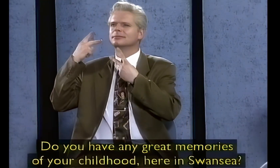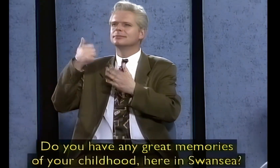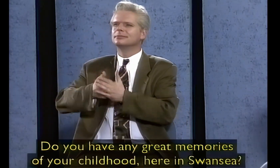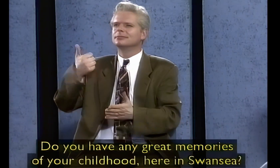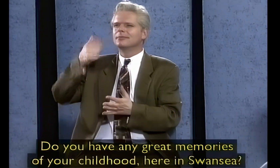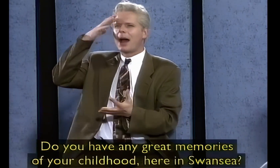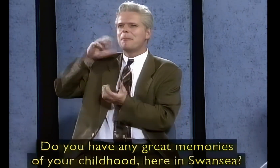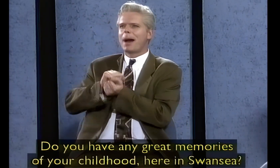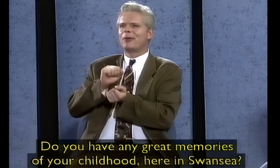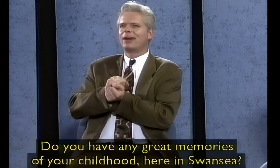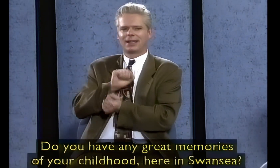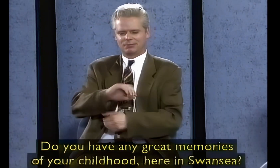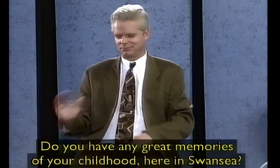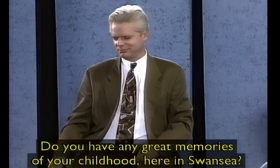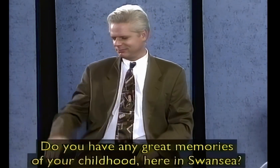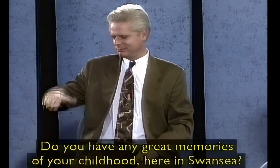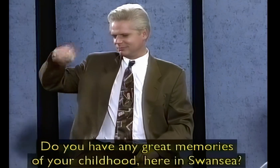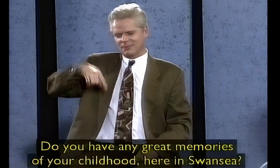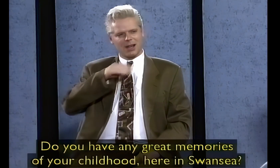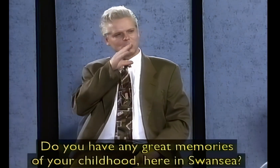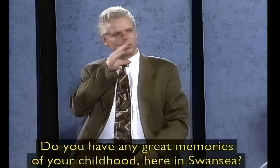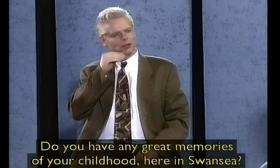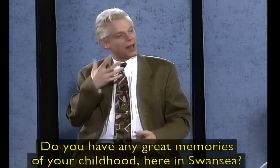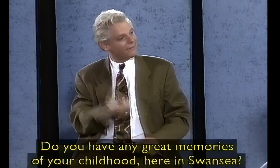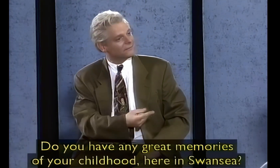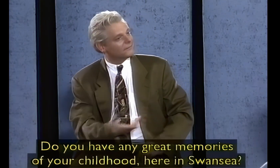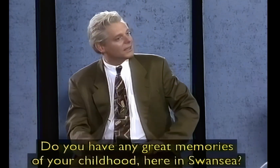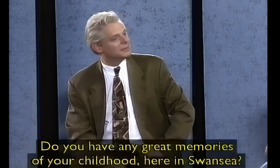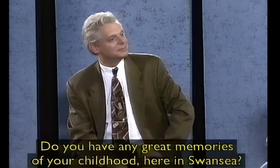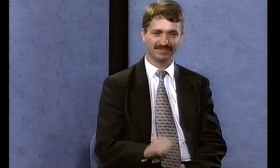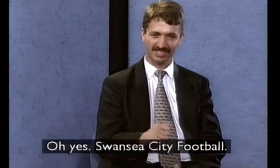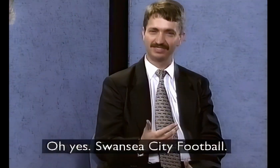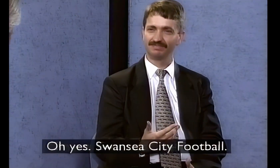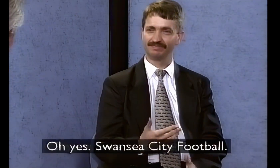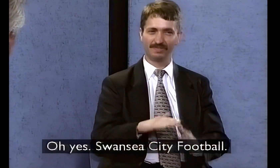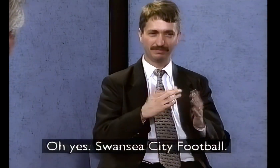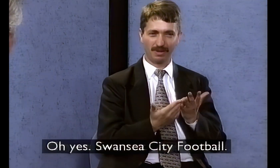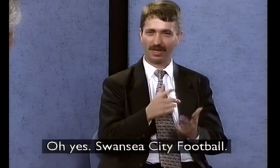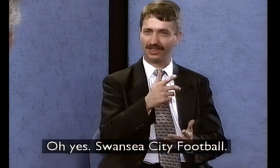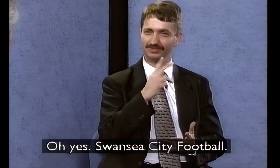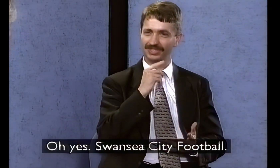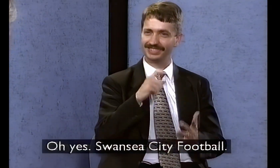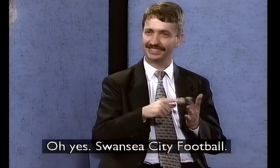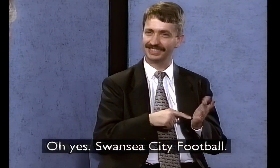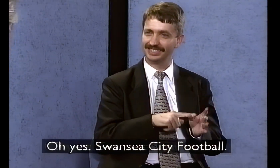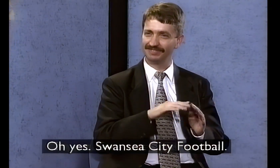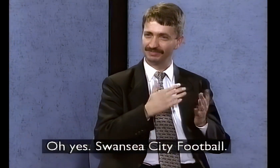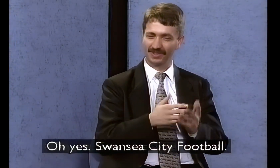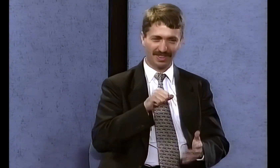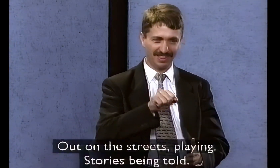Do you have any great memories of your childhood here in Swansea? Oh, yes. Swansea City football, out